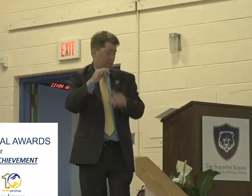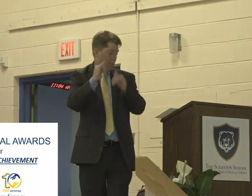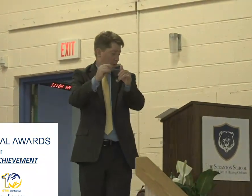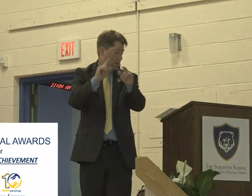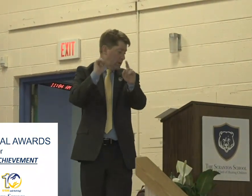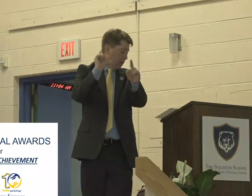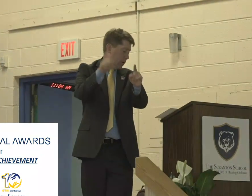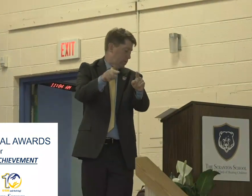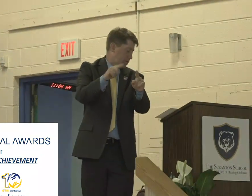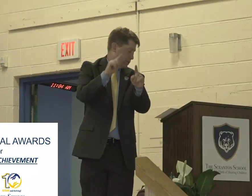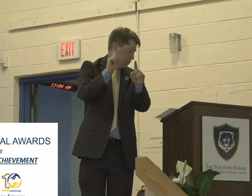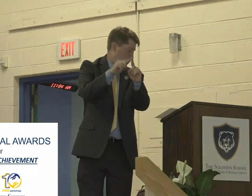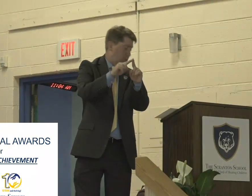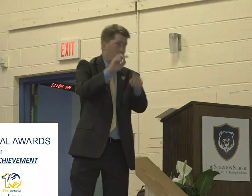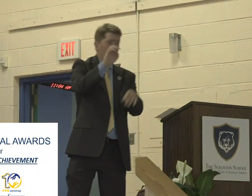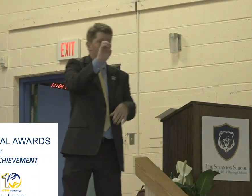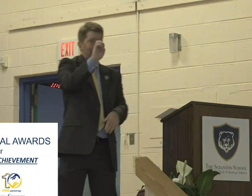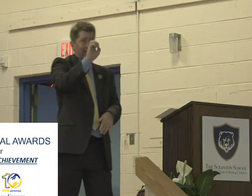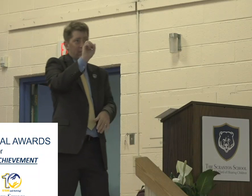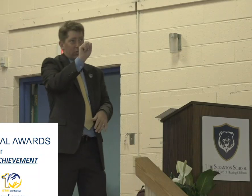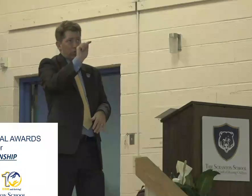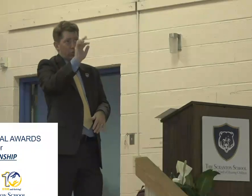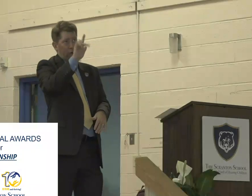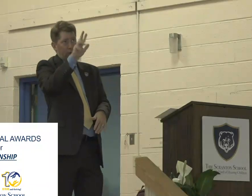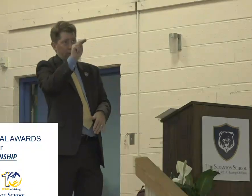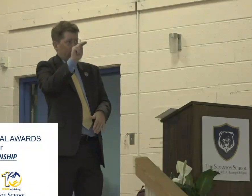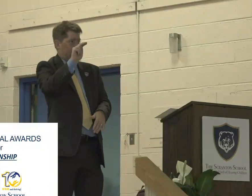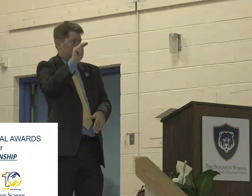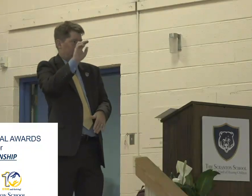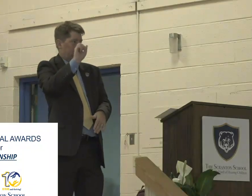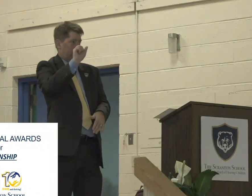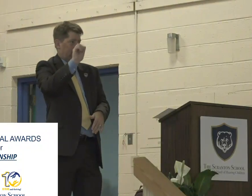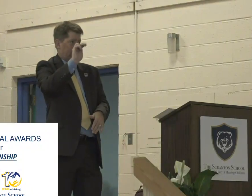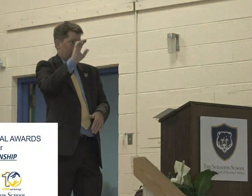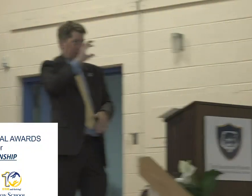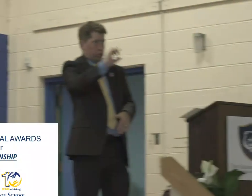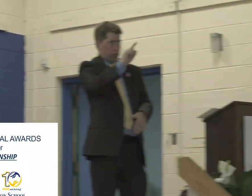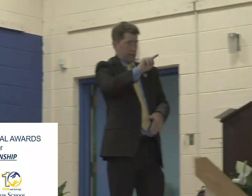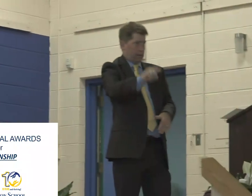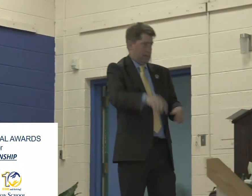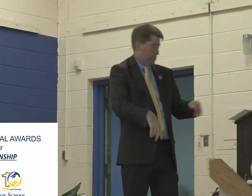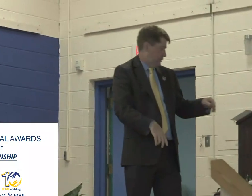for our citizenship award goes to Mr. Estarlin Sanchez.